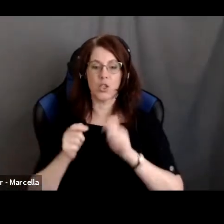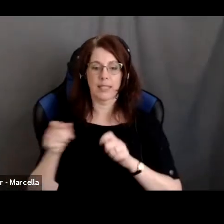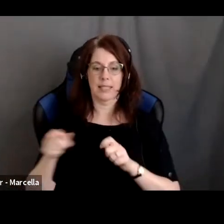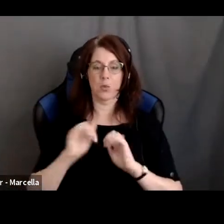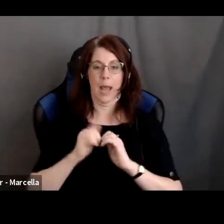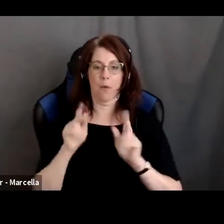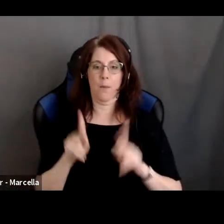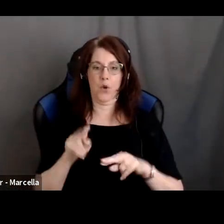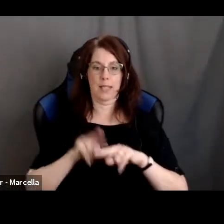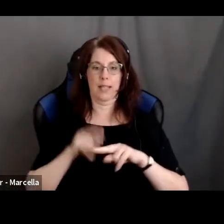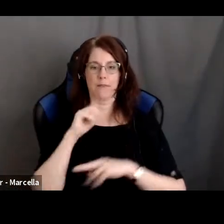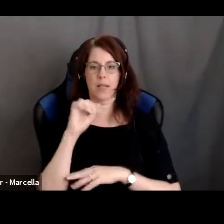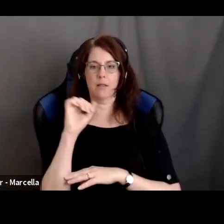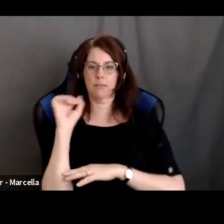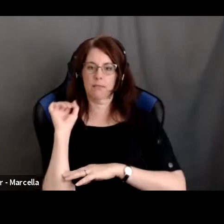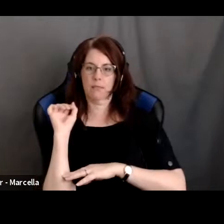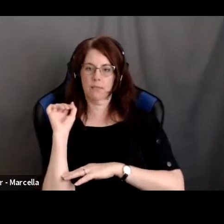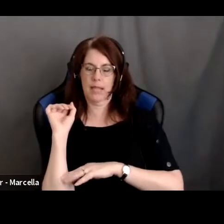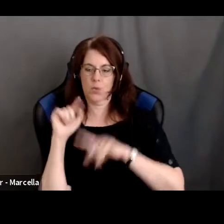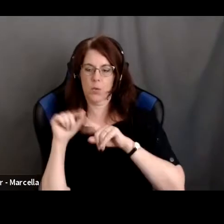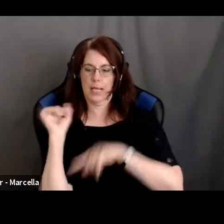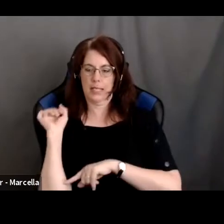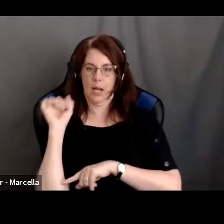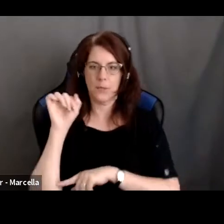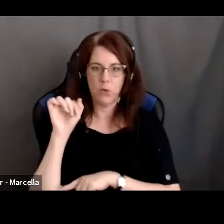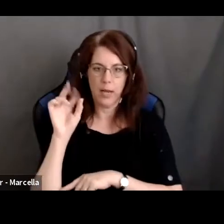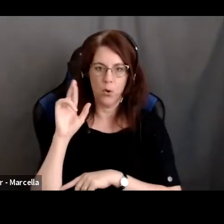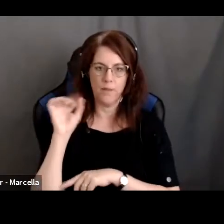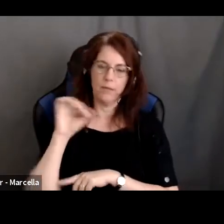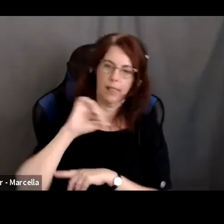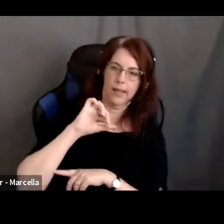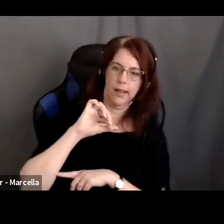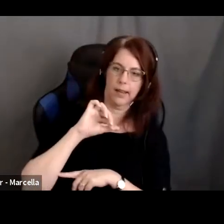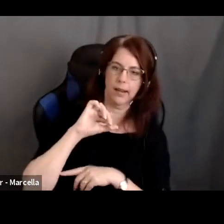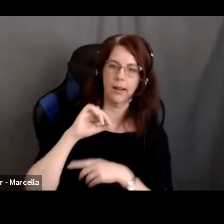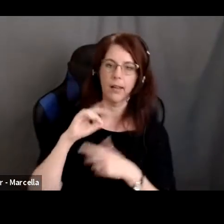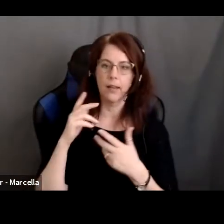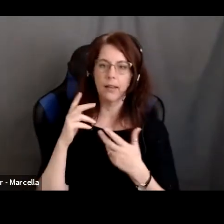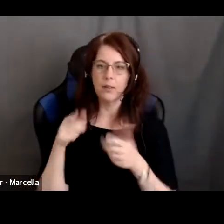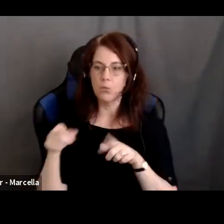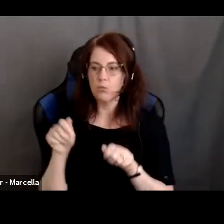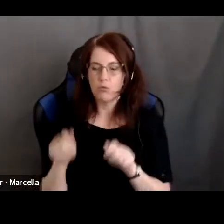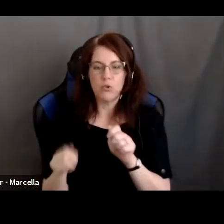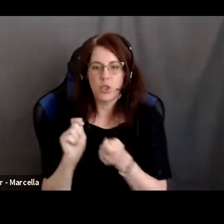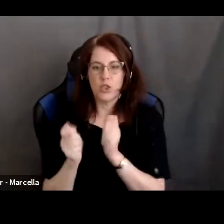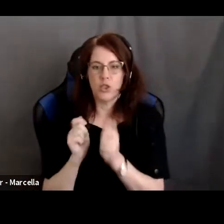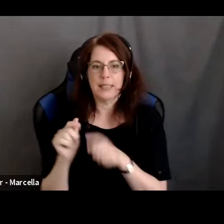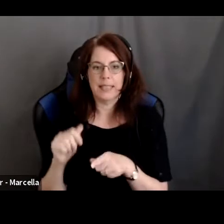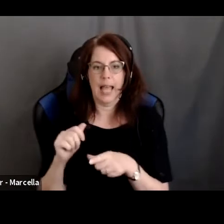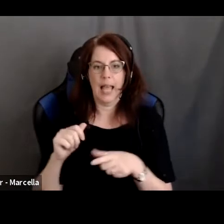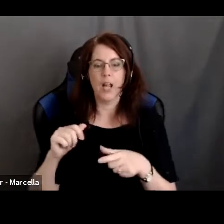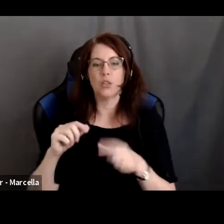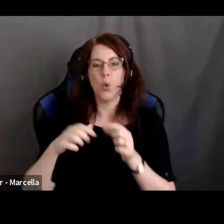if a person can't sit up straight, if they have to lean over, you can actually adjust this so that the spoon will come